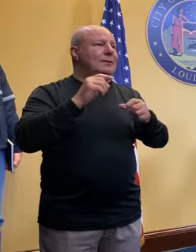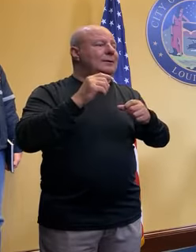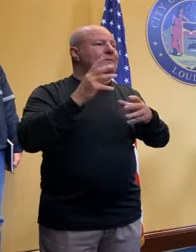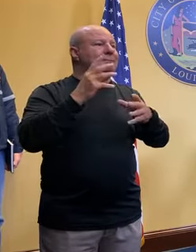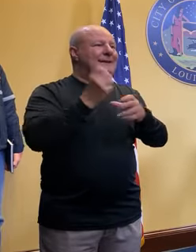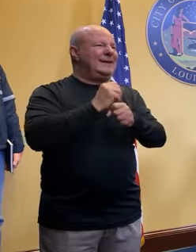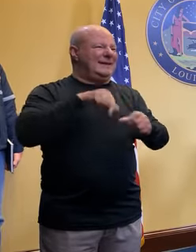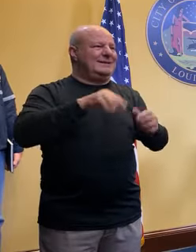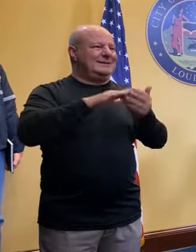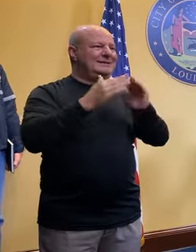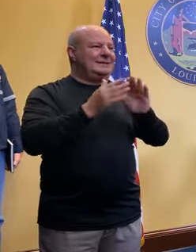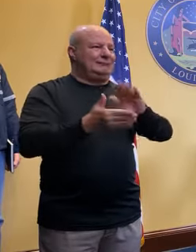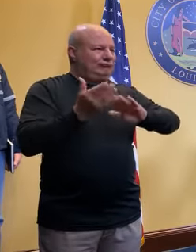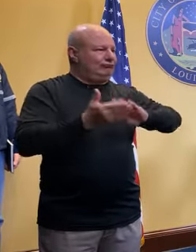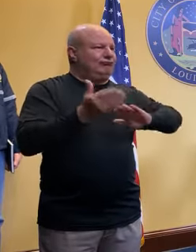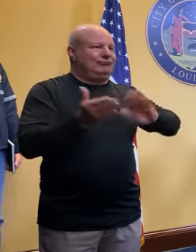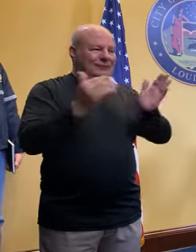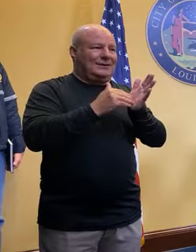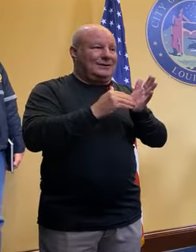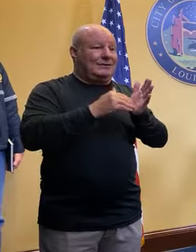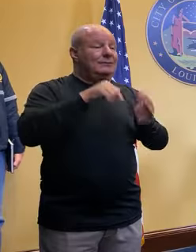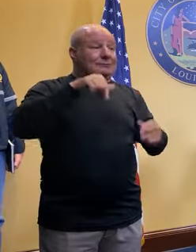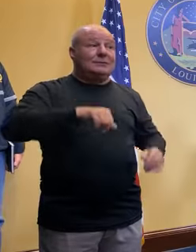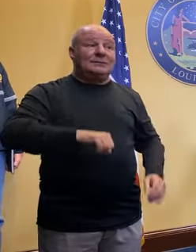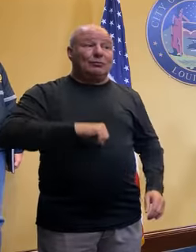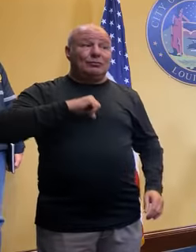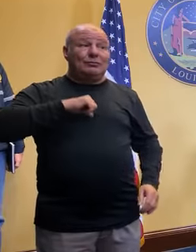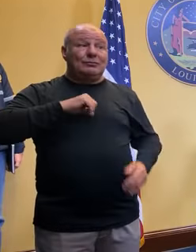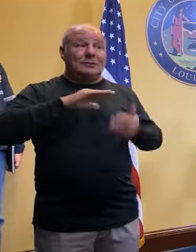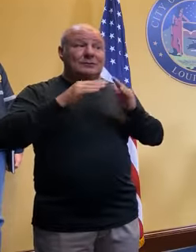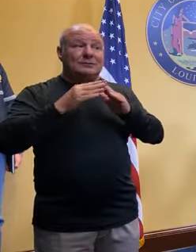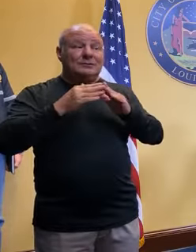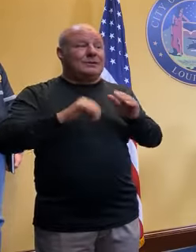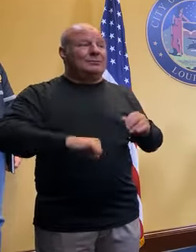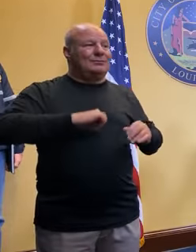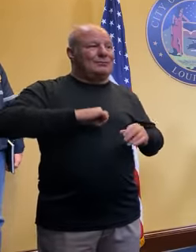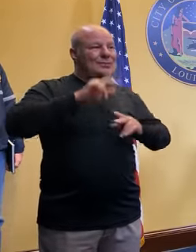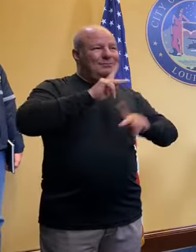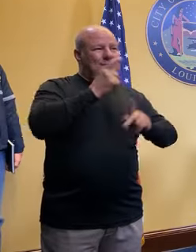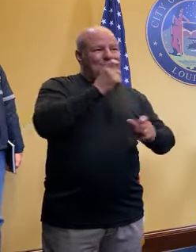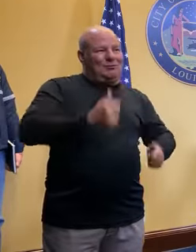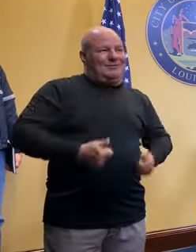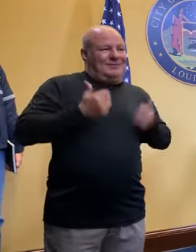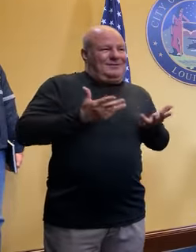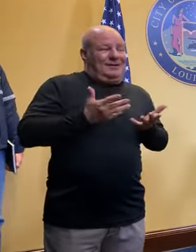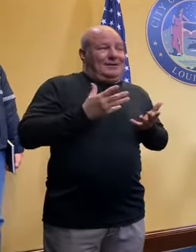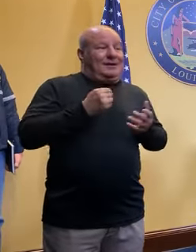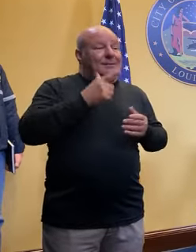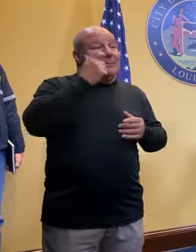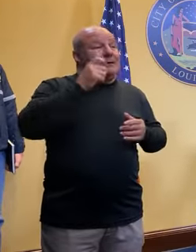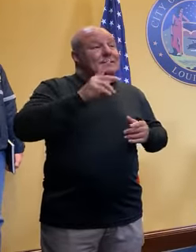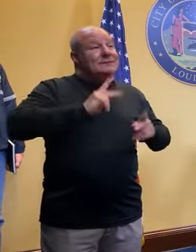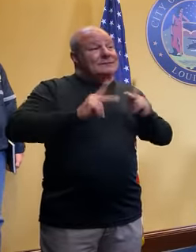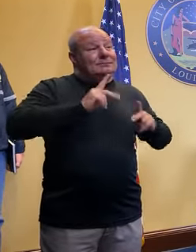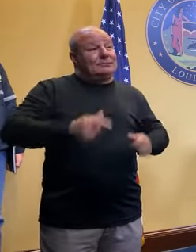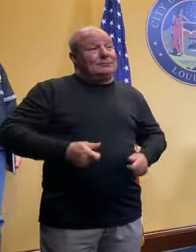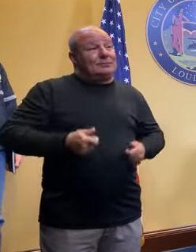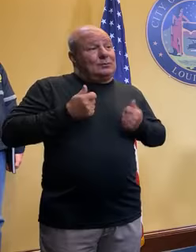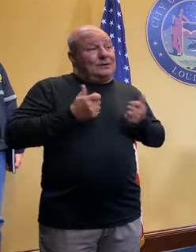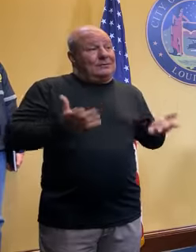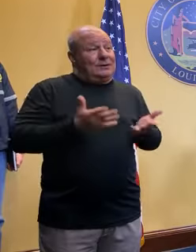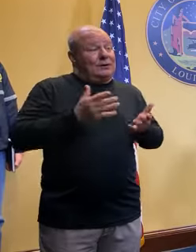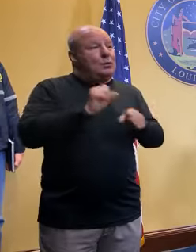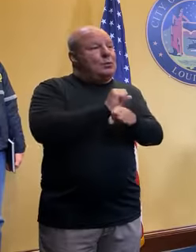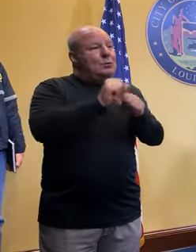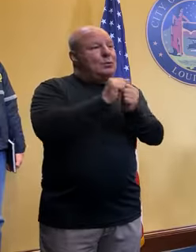proud city, proud citizens, and it's through the citizens working with the